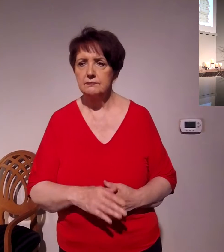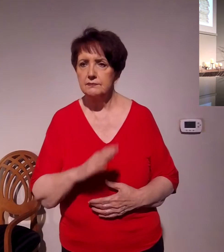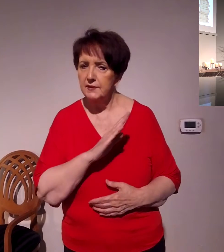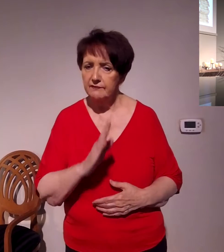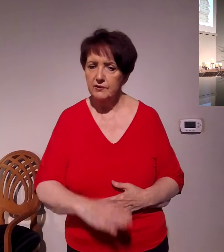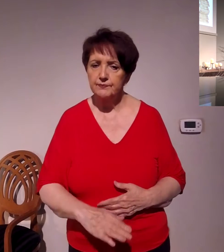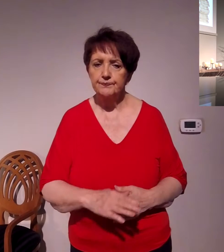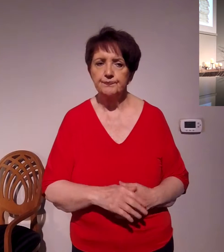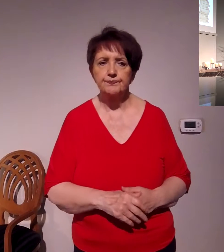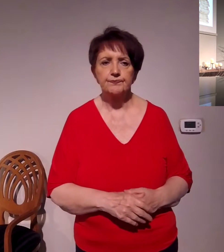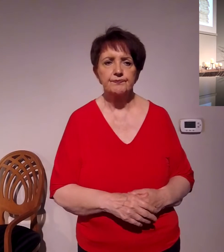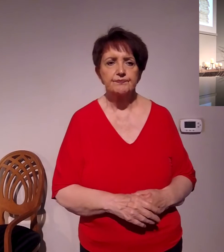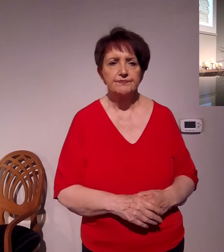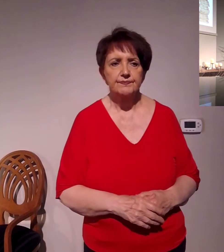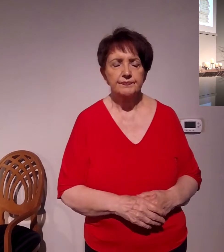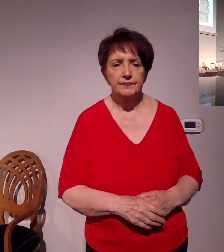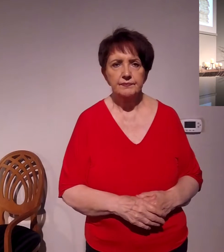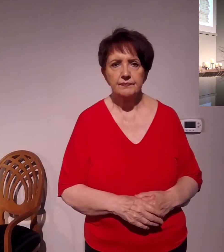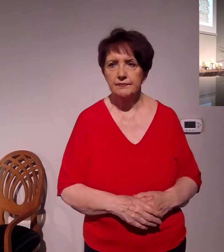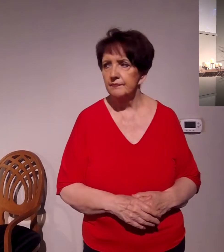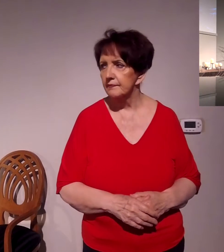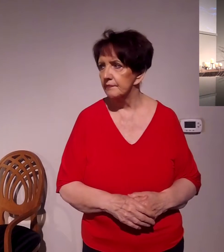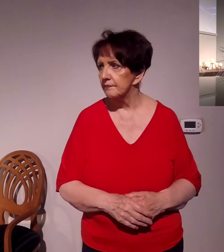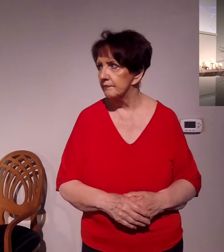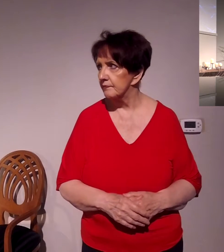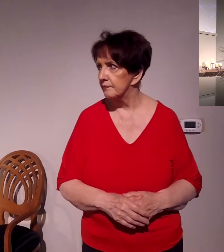which is infinite.